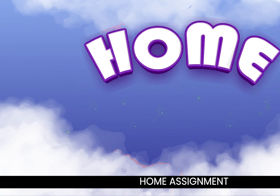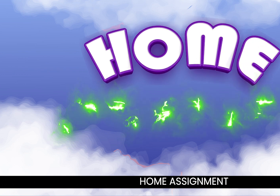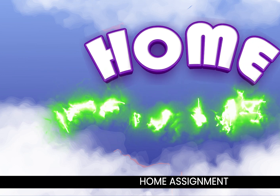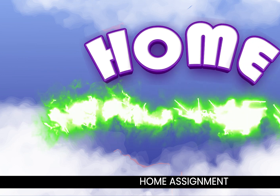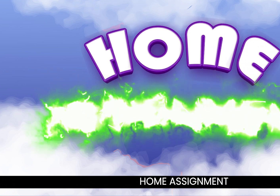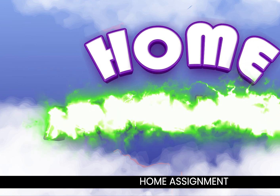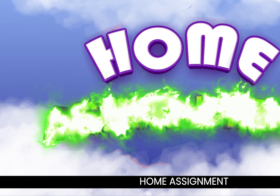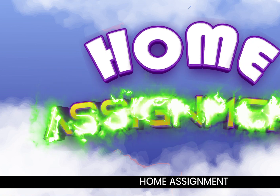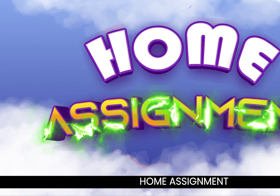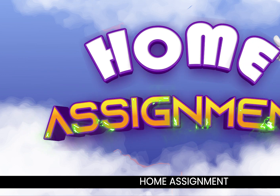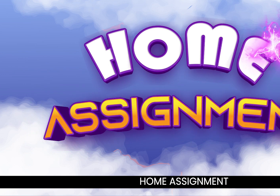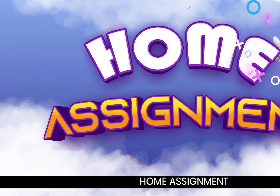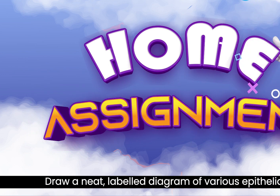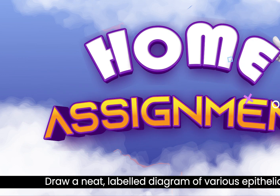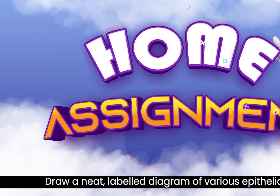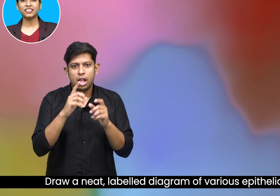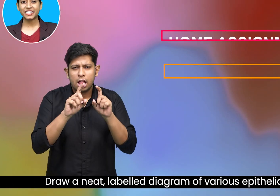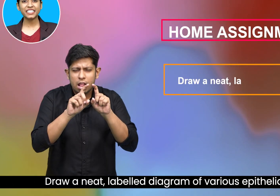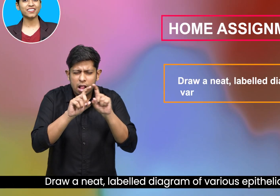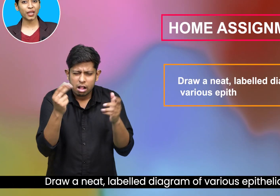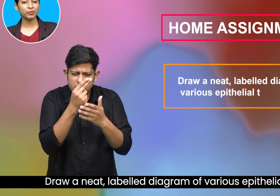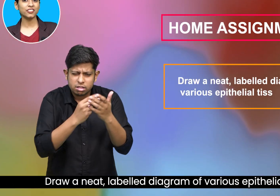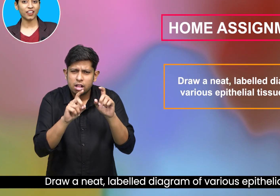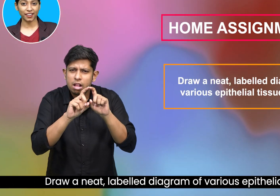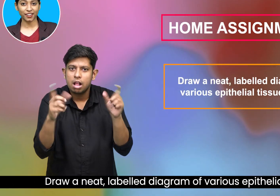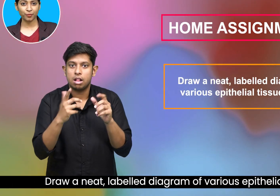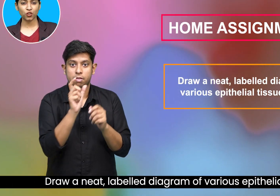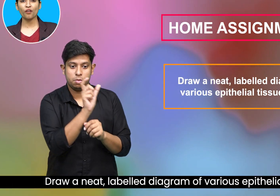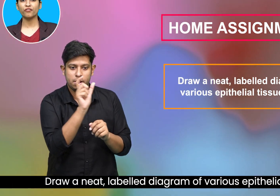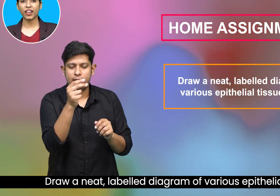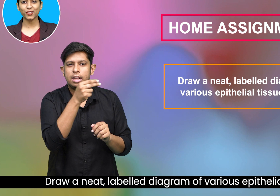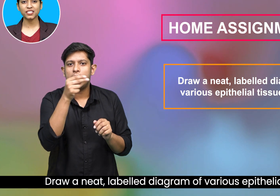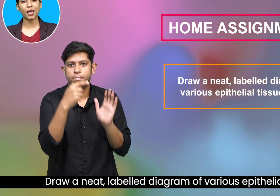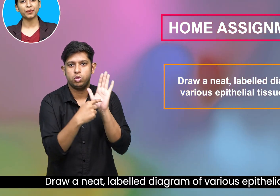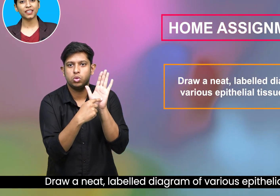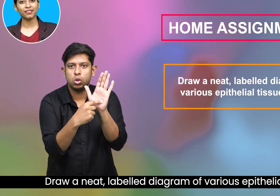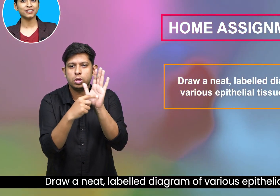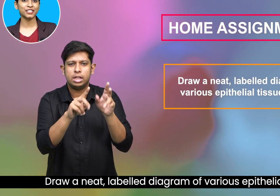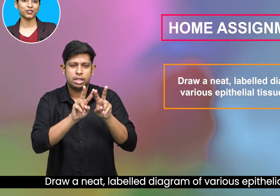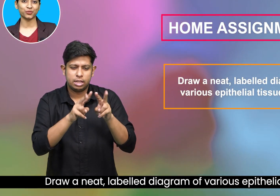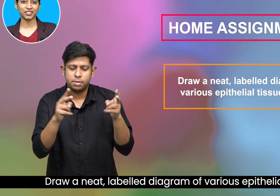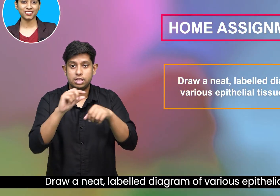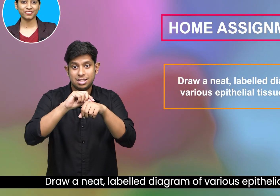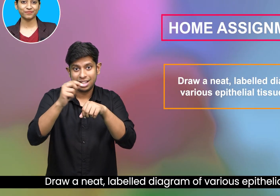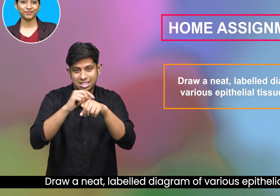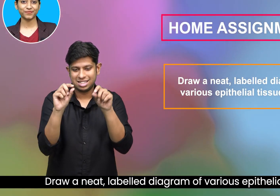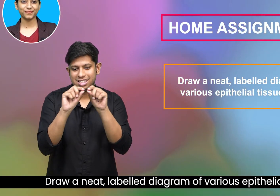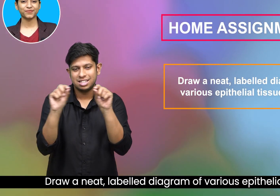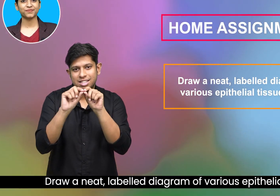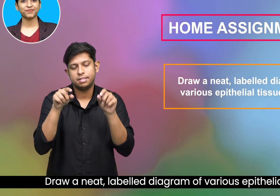Home assignment. Draw a neat labeled diagram of various epithelial tissues.